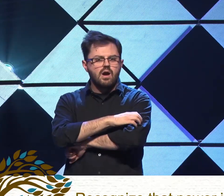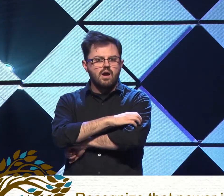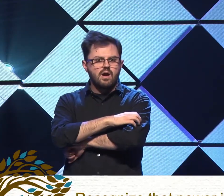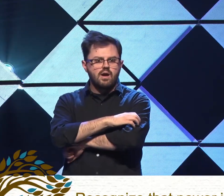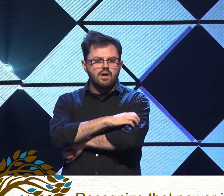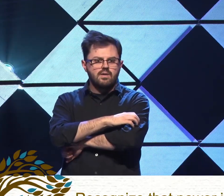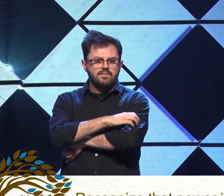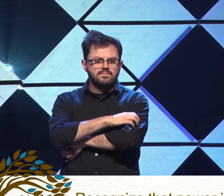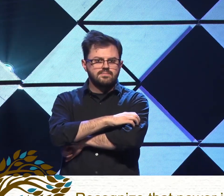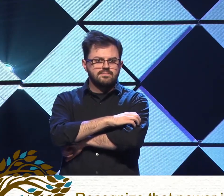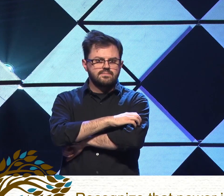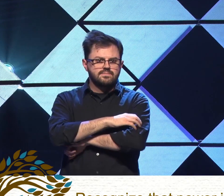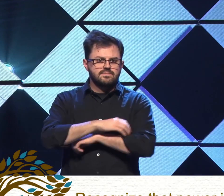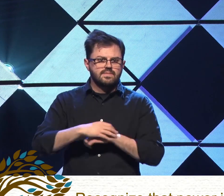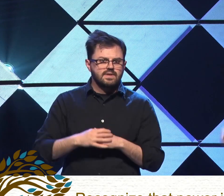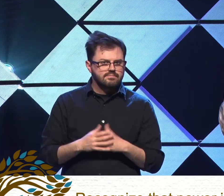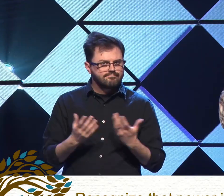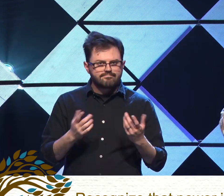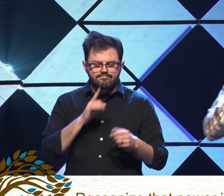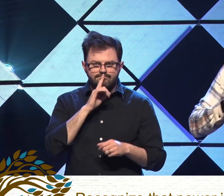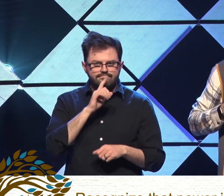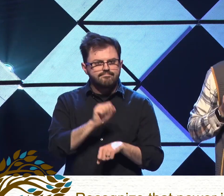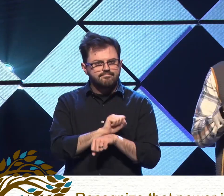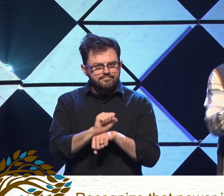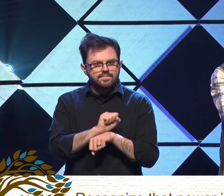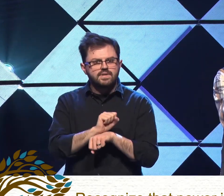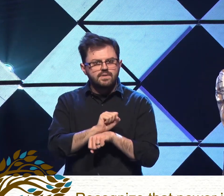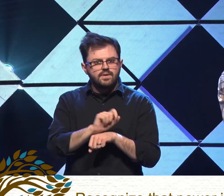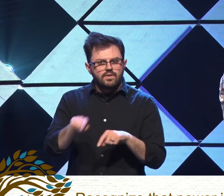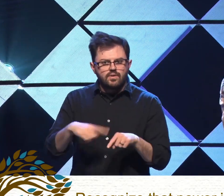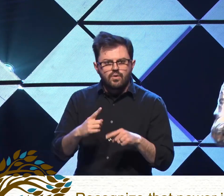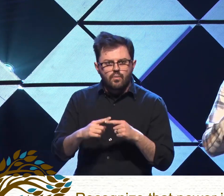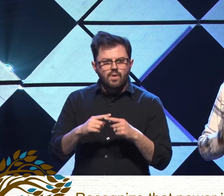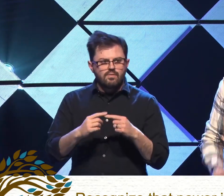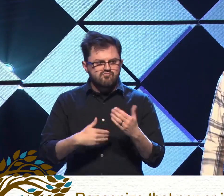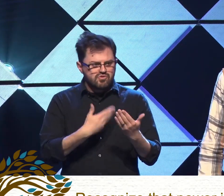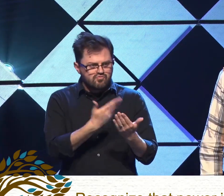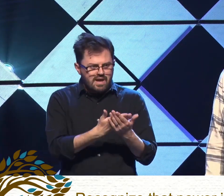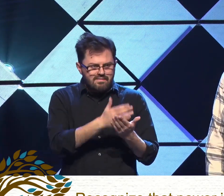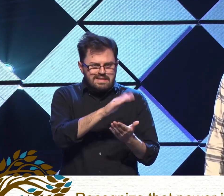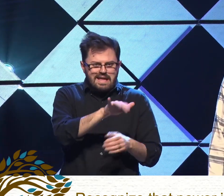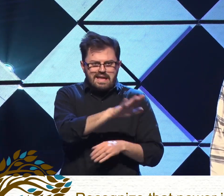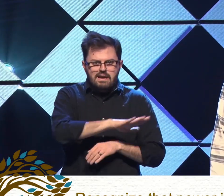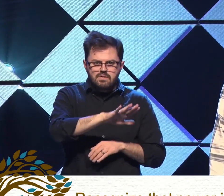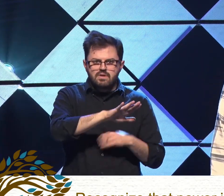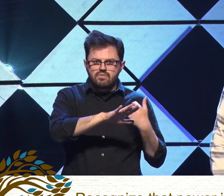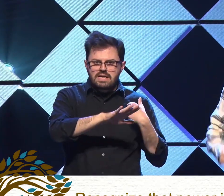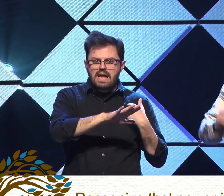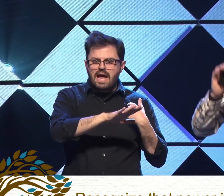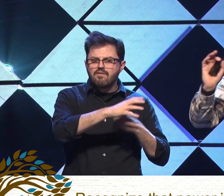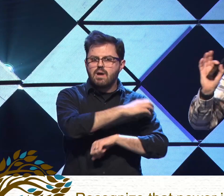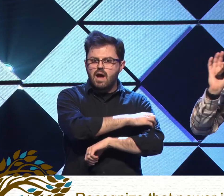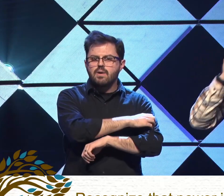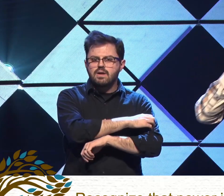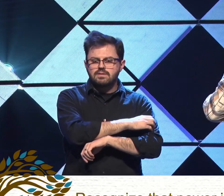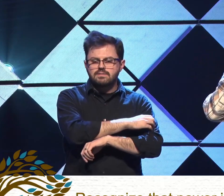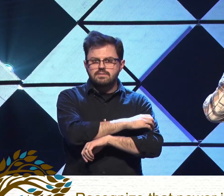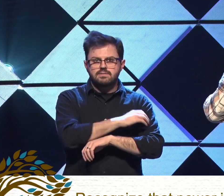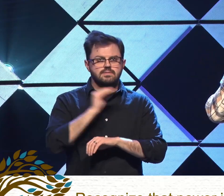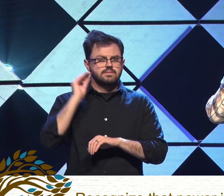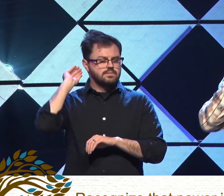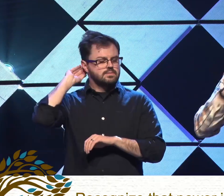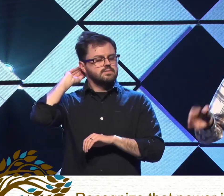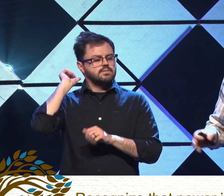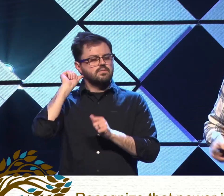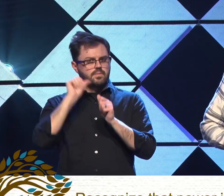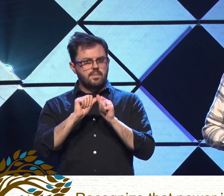intoxicating. It is. And so we have to, when we walk into those spaces, we have to remember that. And then I love this phrase that I've